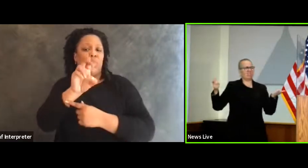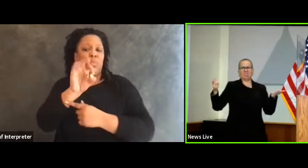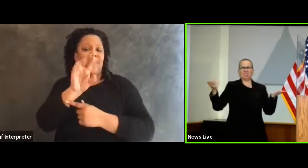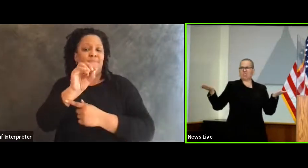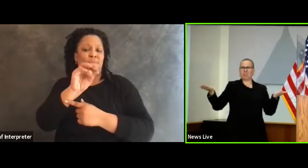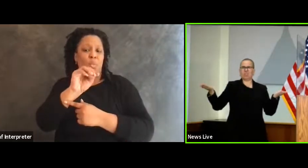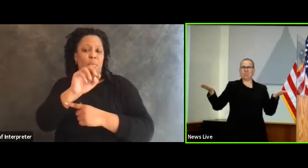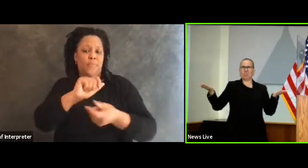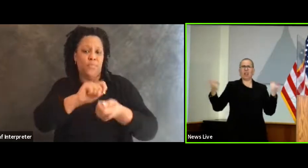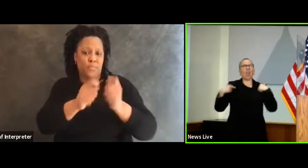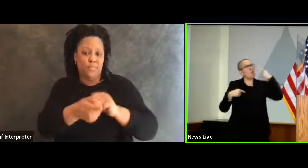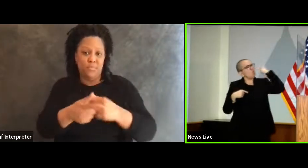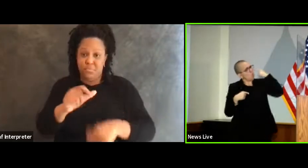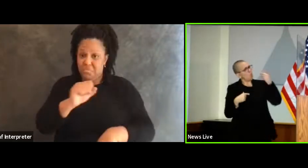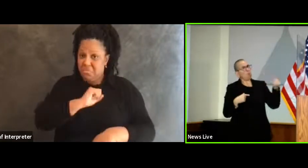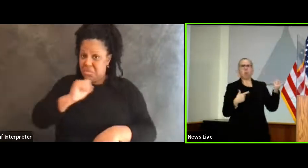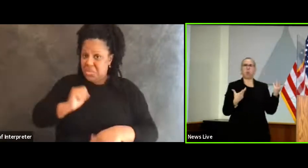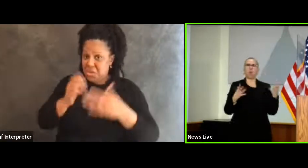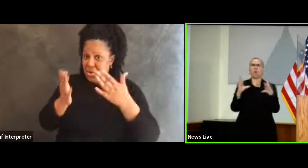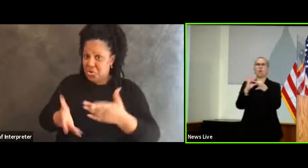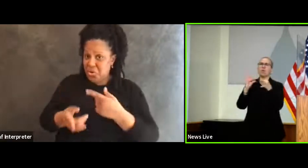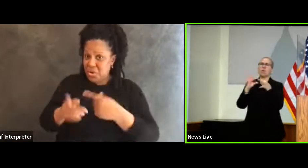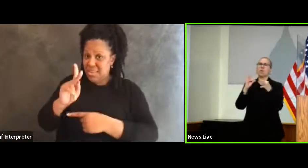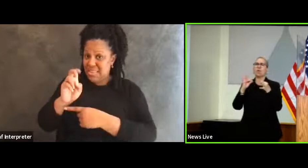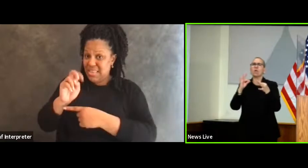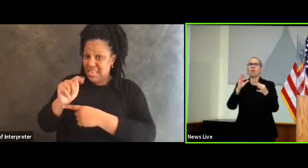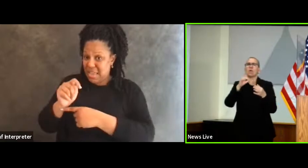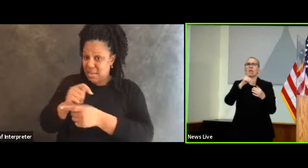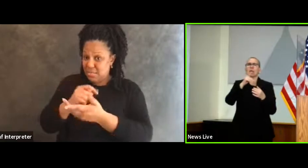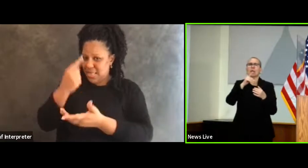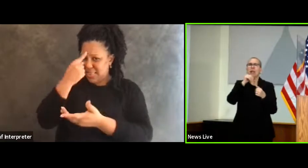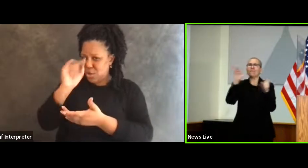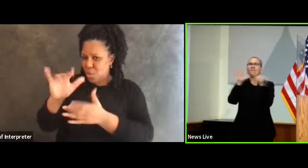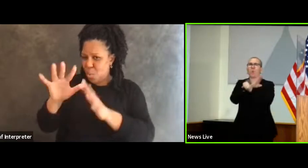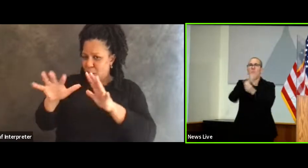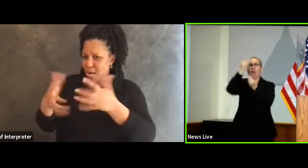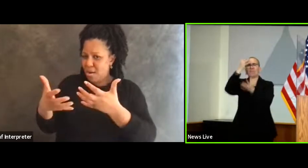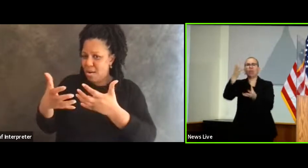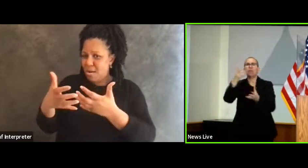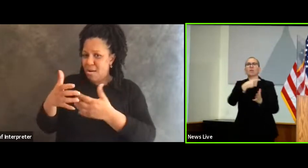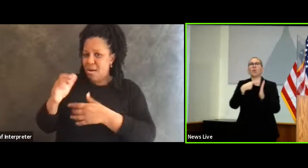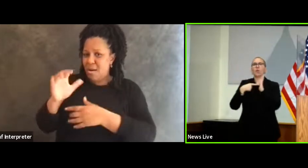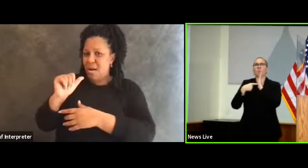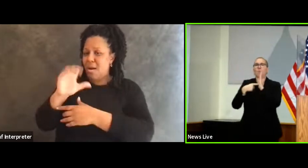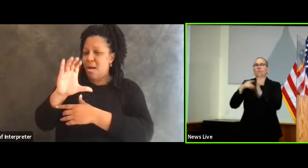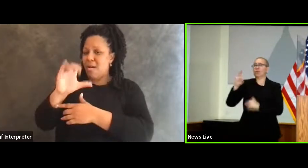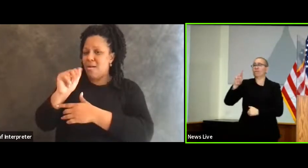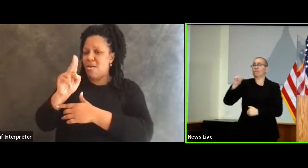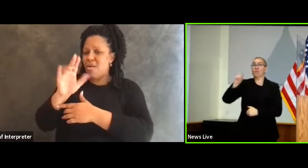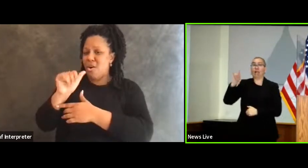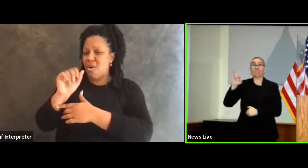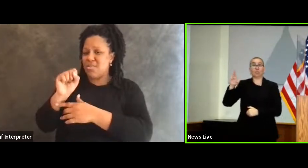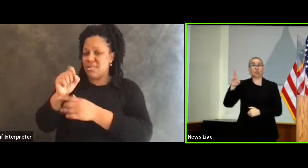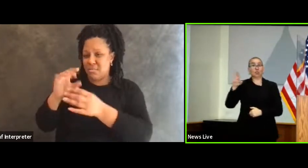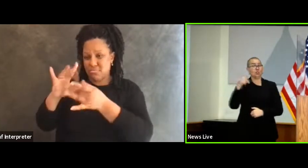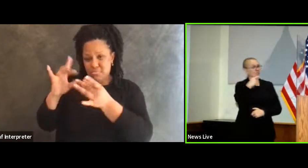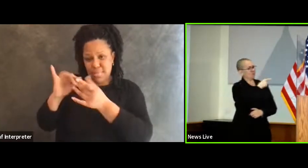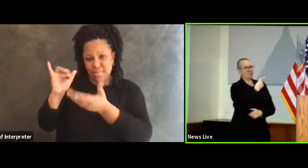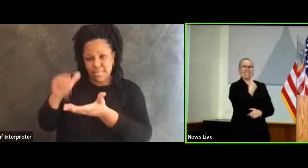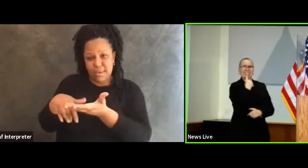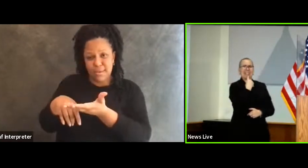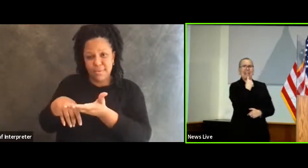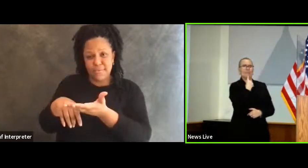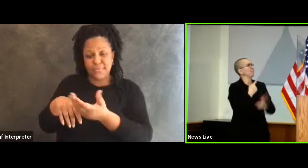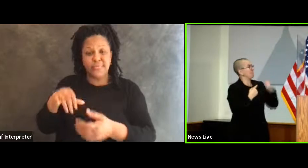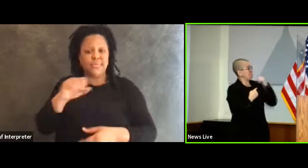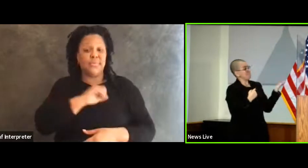statement. I don't think your entire caucus, but some of your caucus. Representative Frazier, you've said the same. Representative Frazier, for